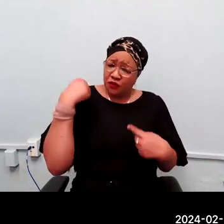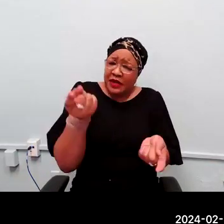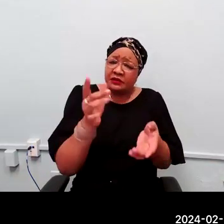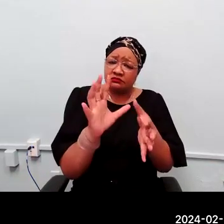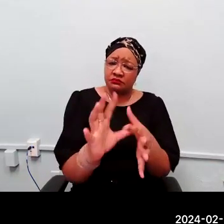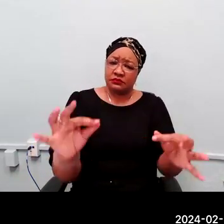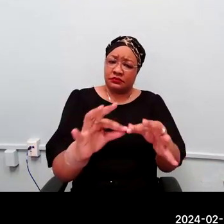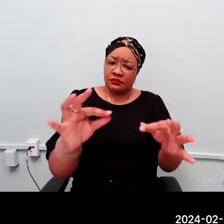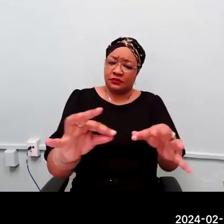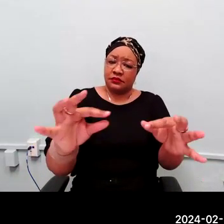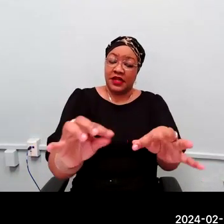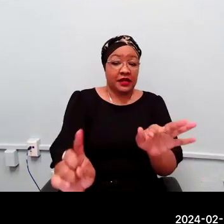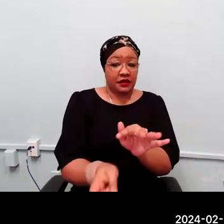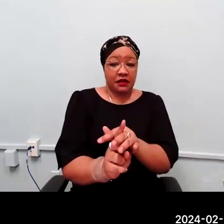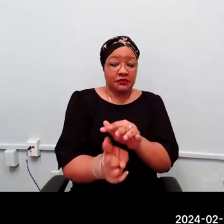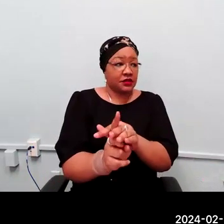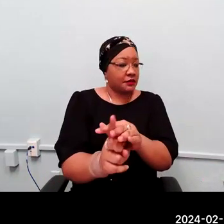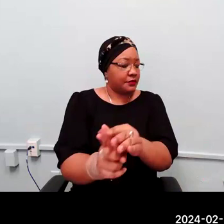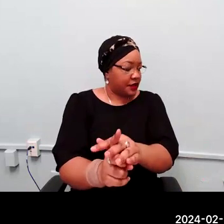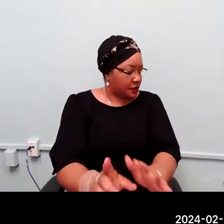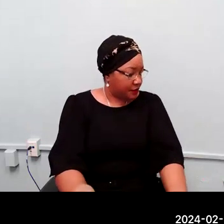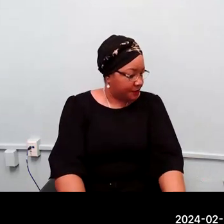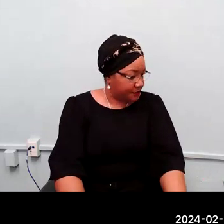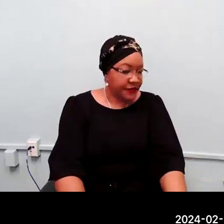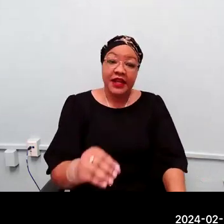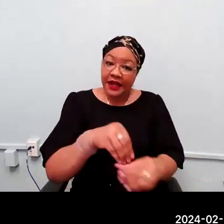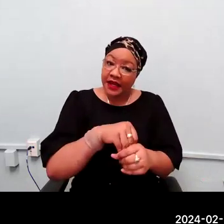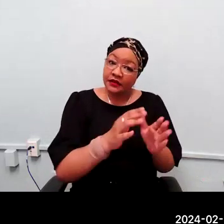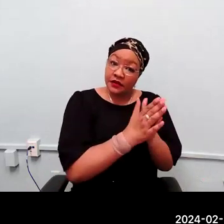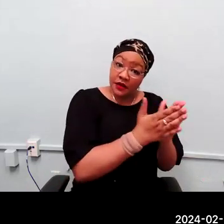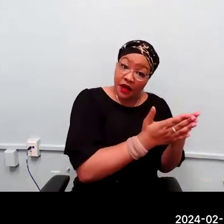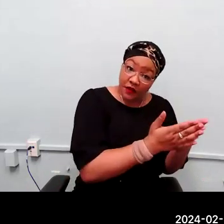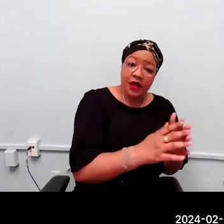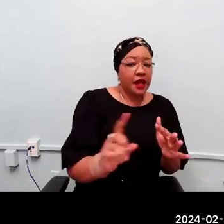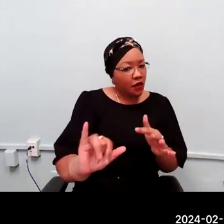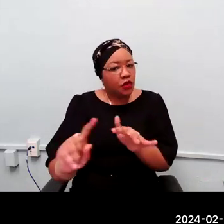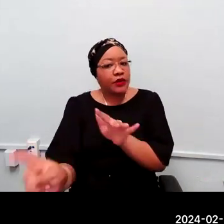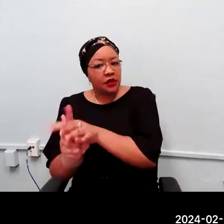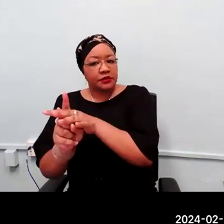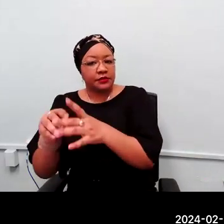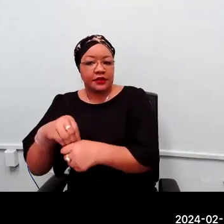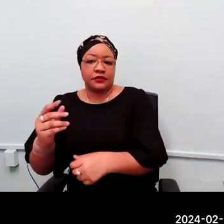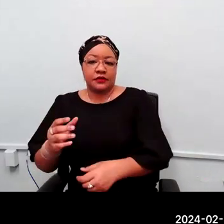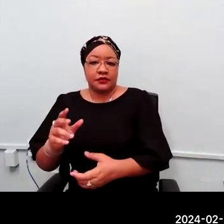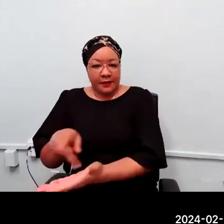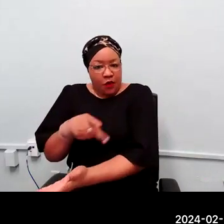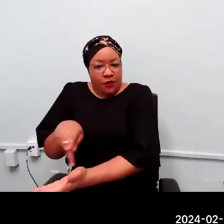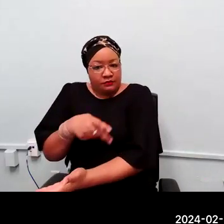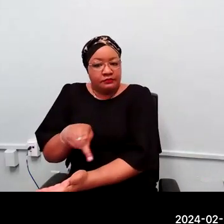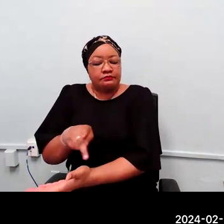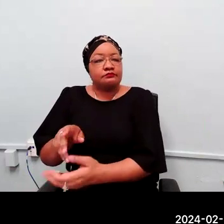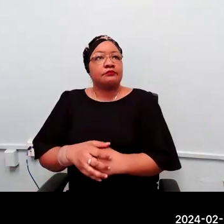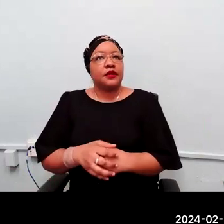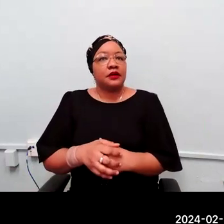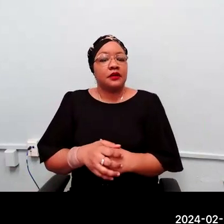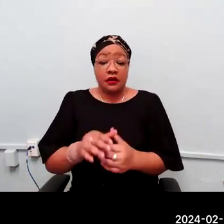really comes up both in, I think, in the novel and in the poem that you shared with us, is that you write